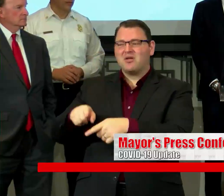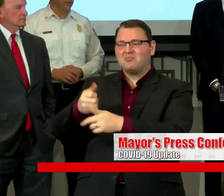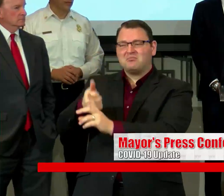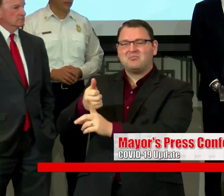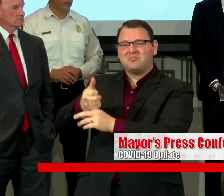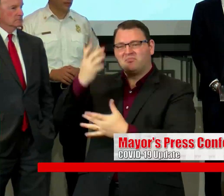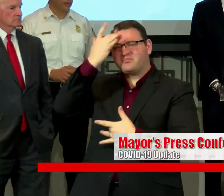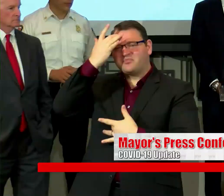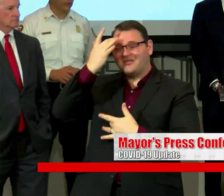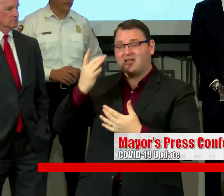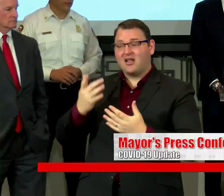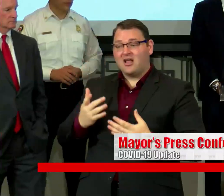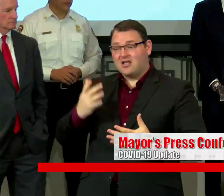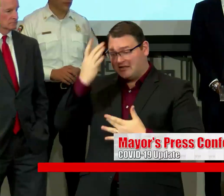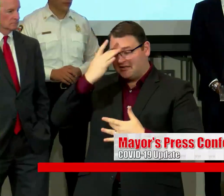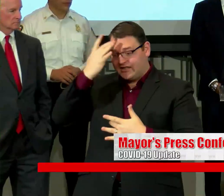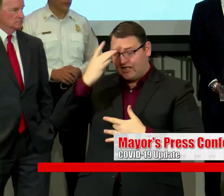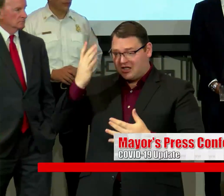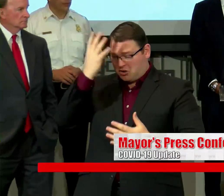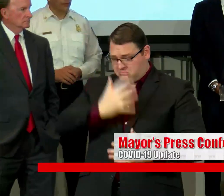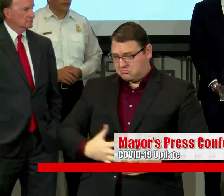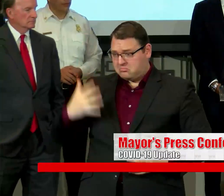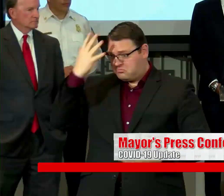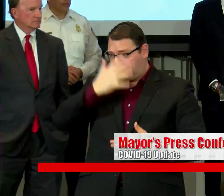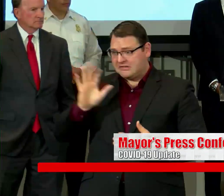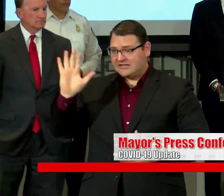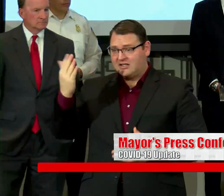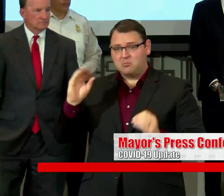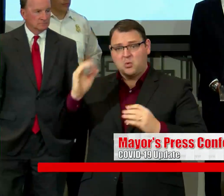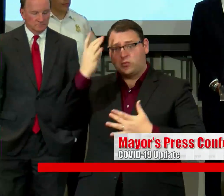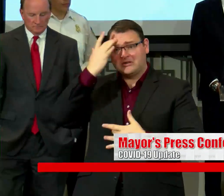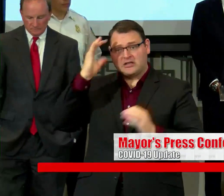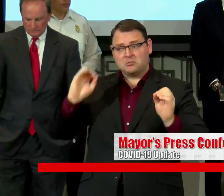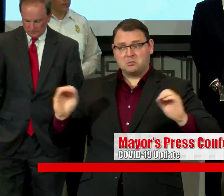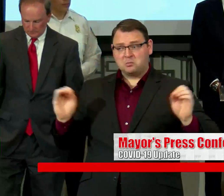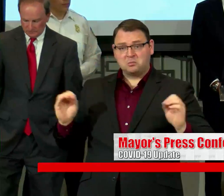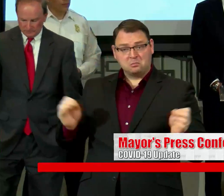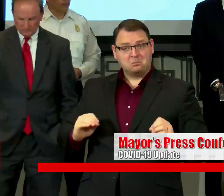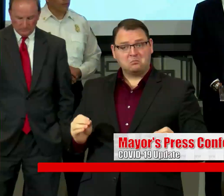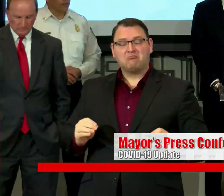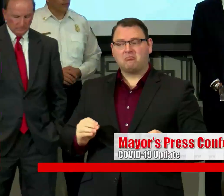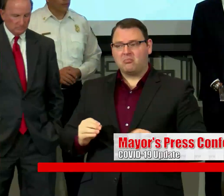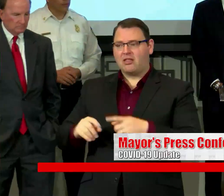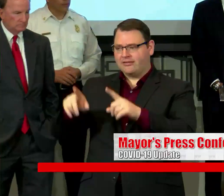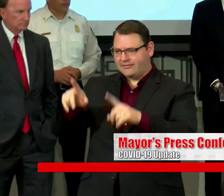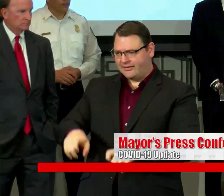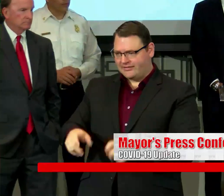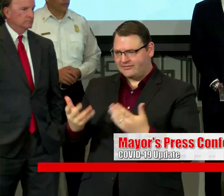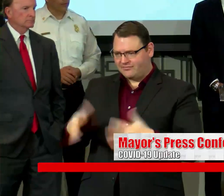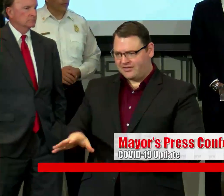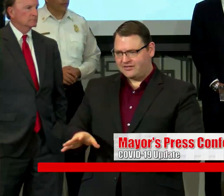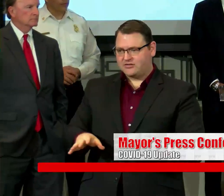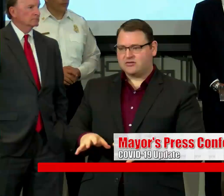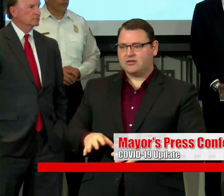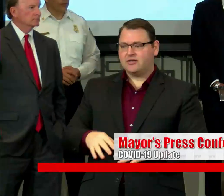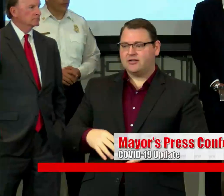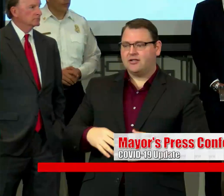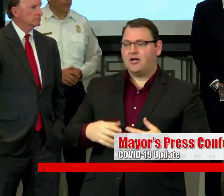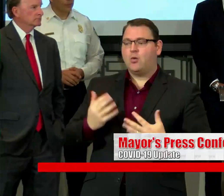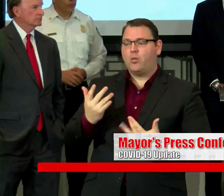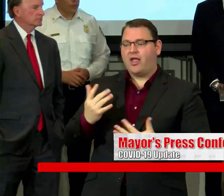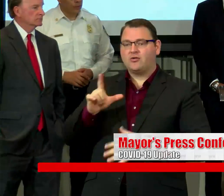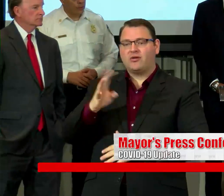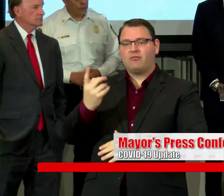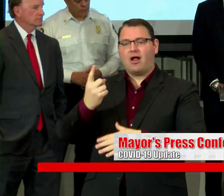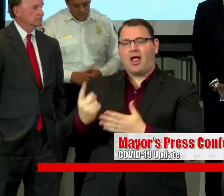after symptoms have resolved, somebody can be tested, and they have to have 2 negative tests separated by at least 24 hours. And that goes back to the